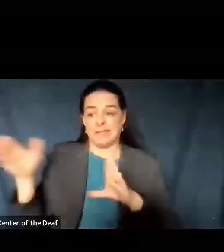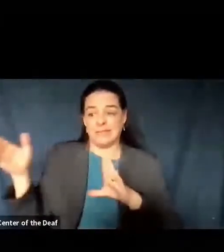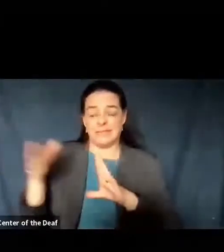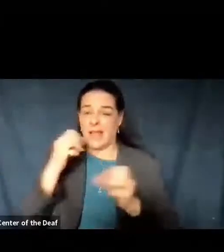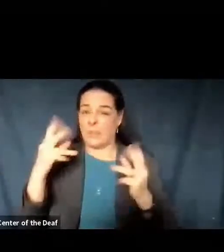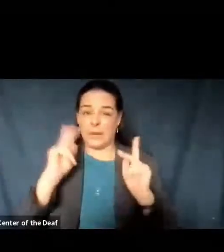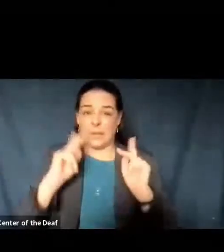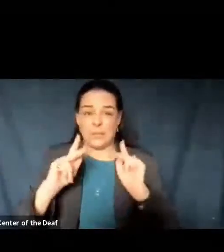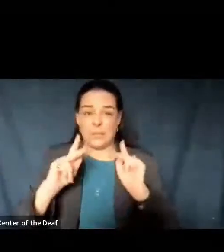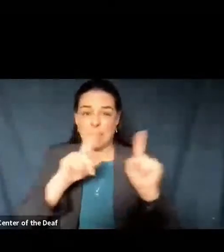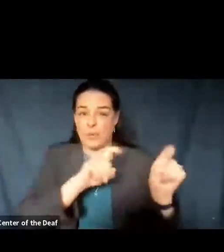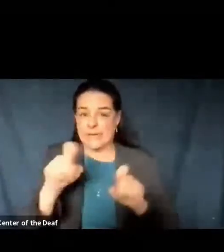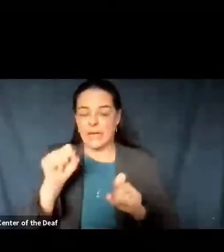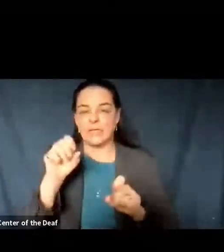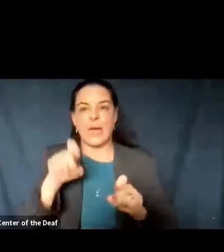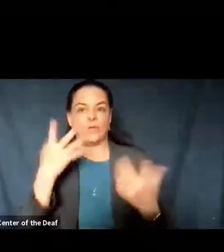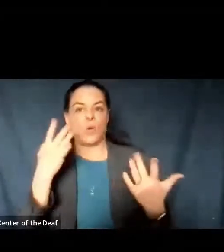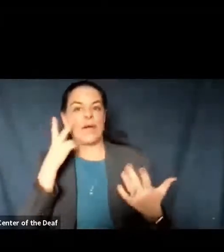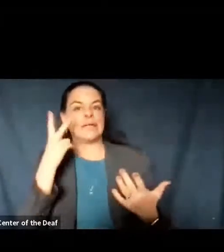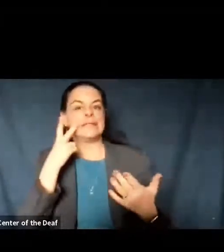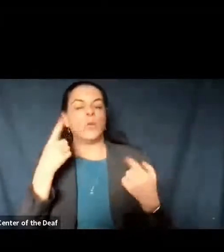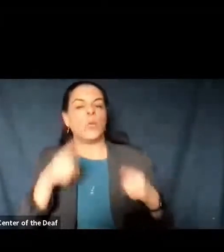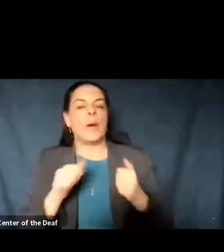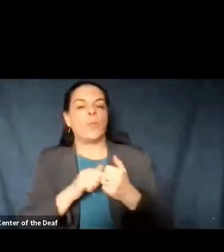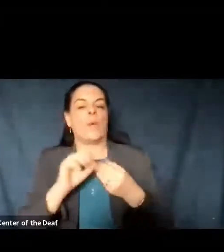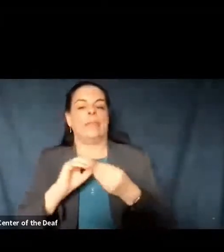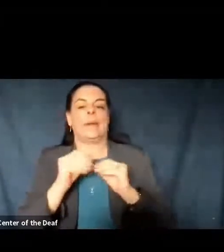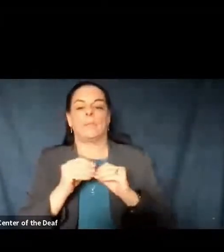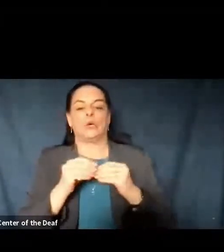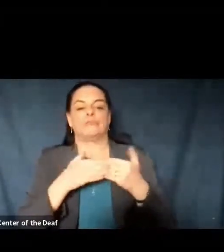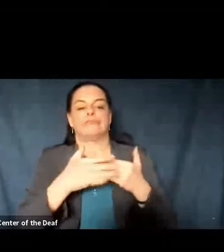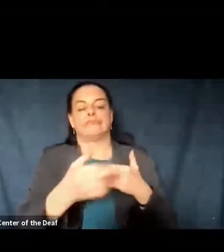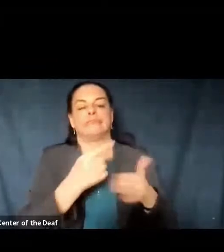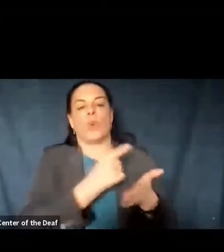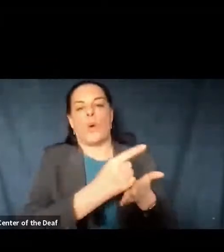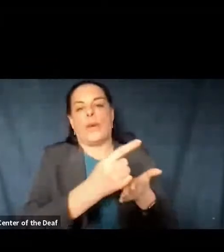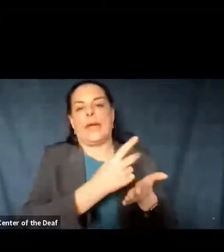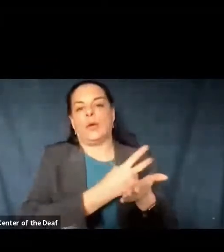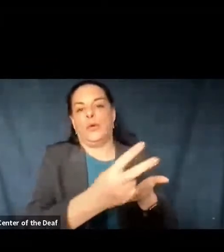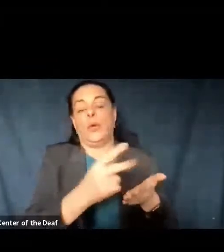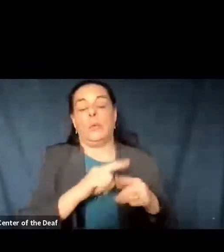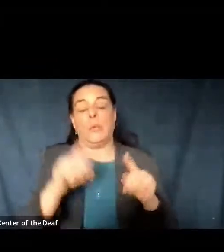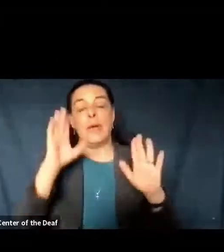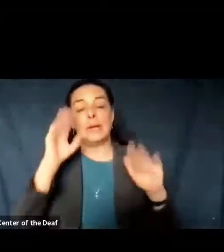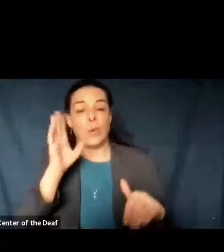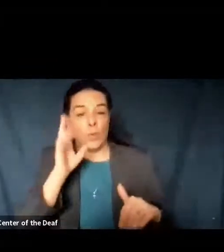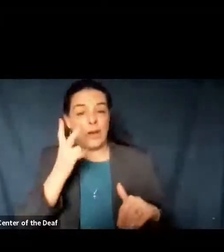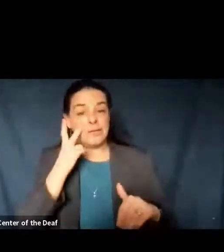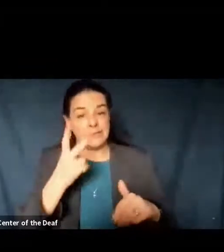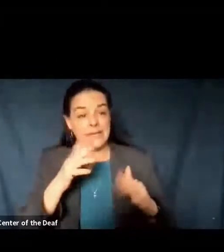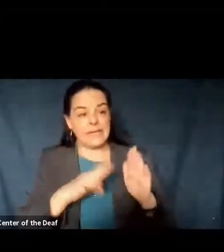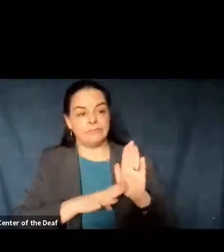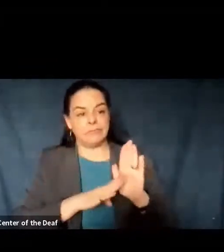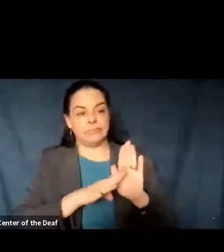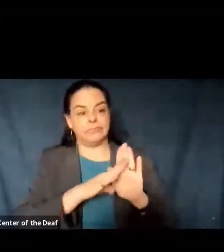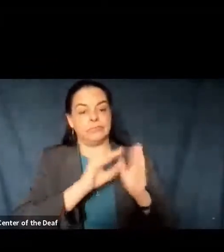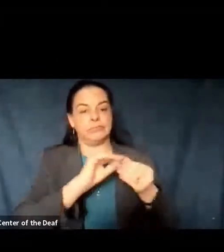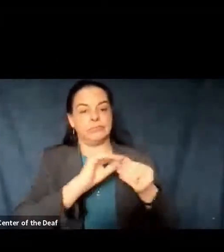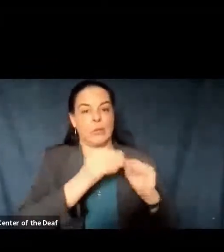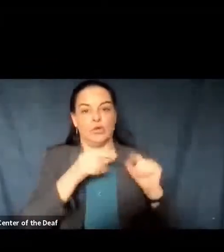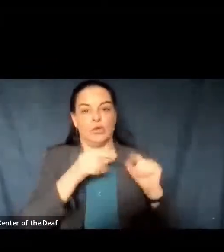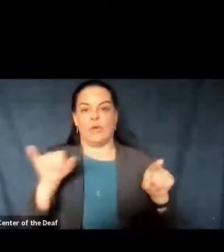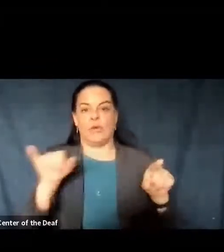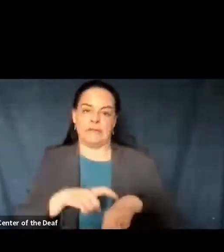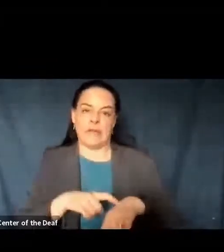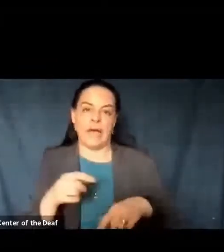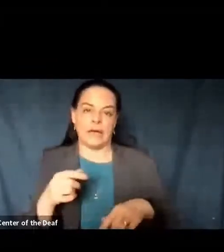or so. But I would expect that we're going to continue to see them to go up over that time period. From Allie, with